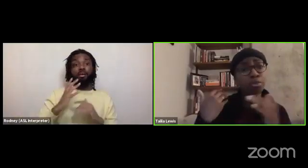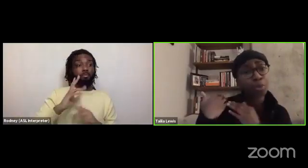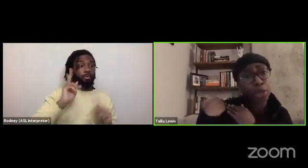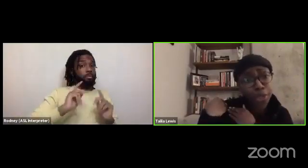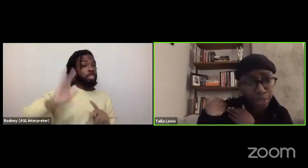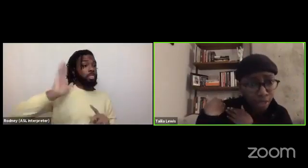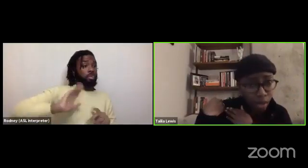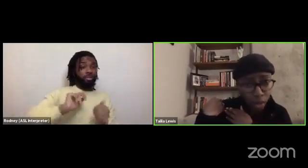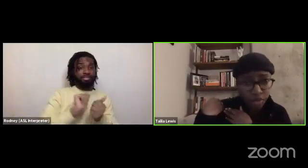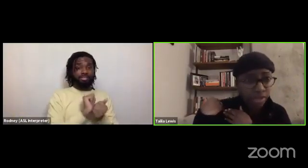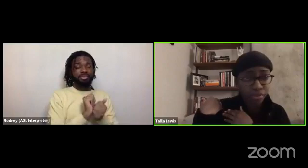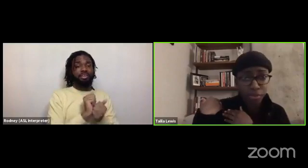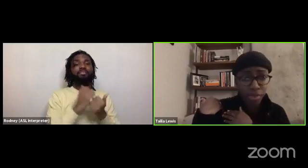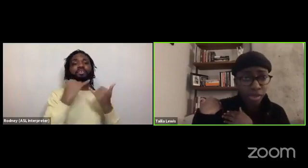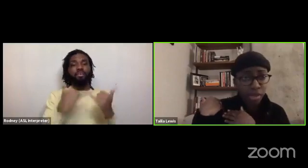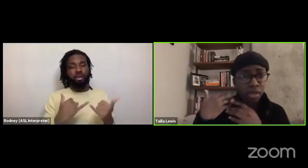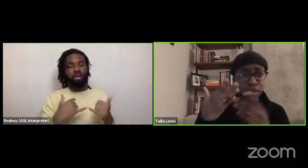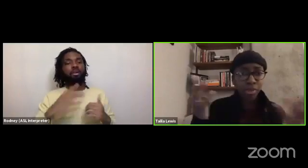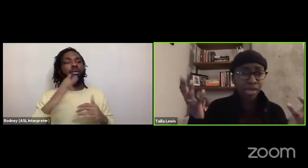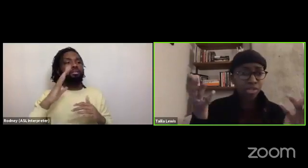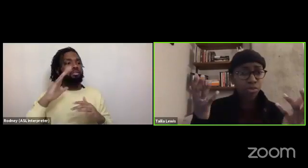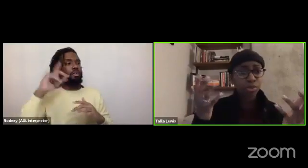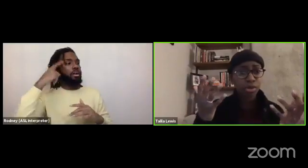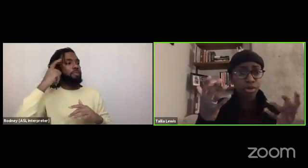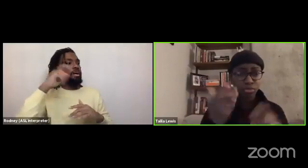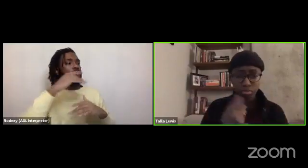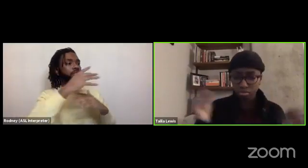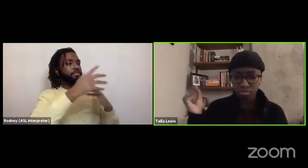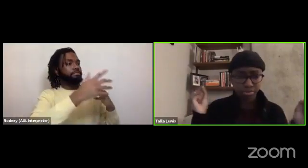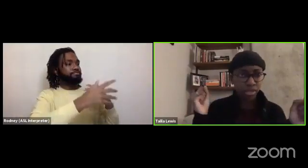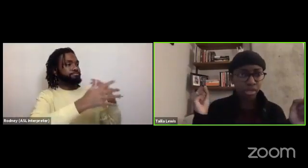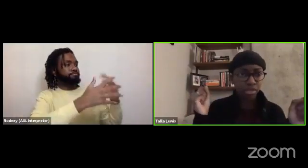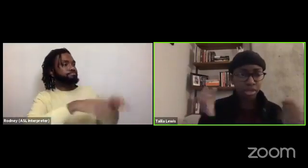are a burden on the government. Mind you, we were